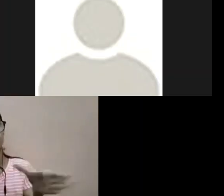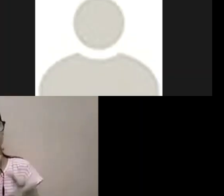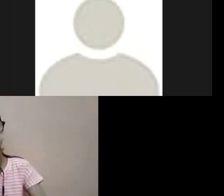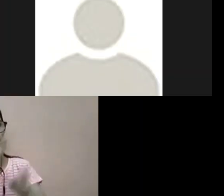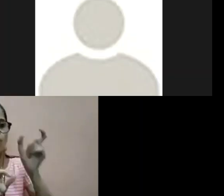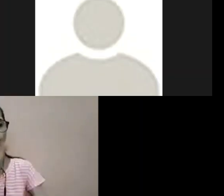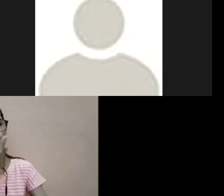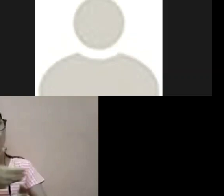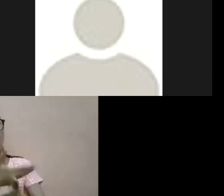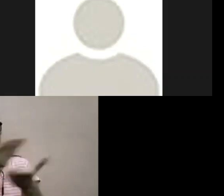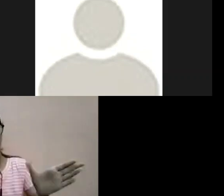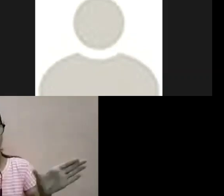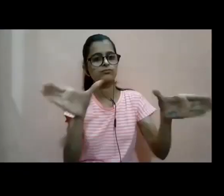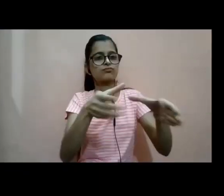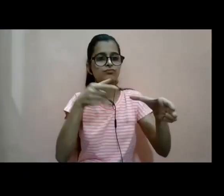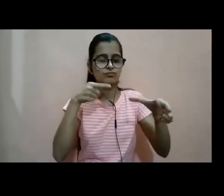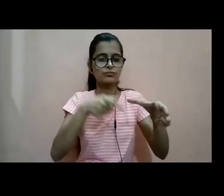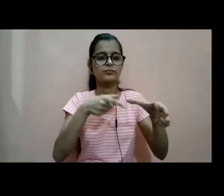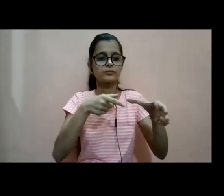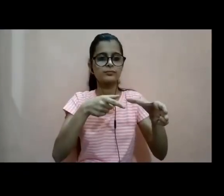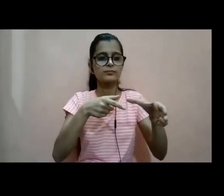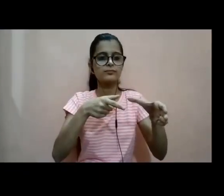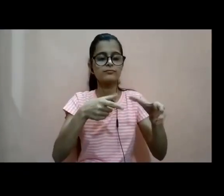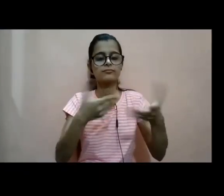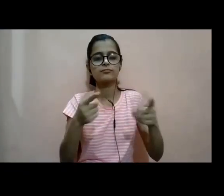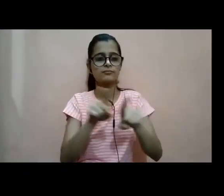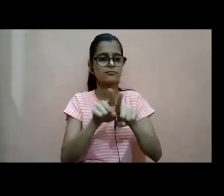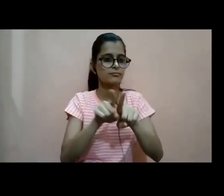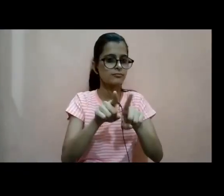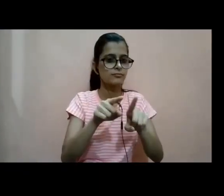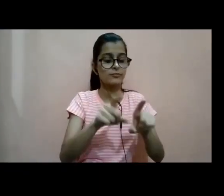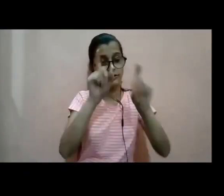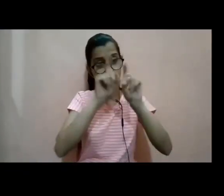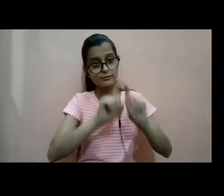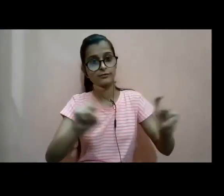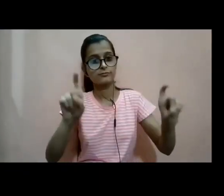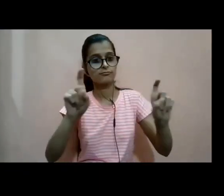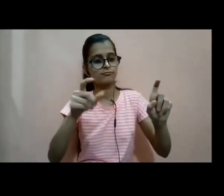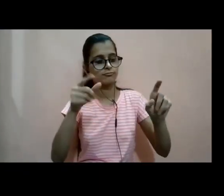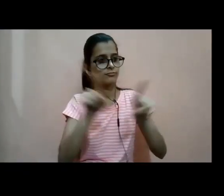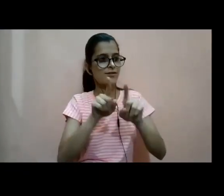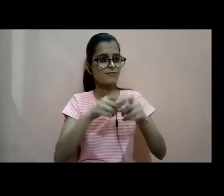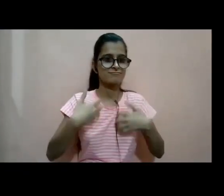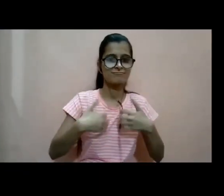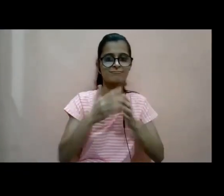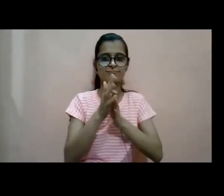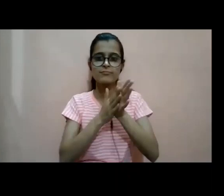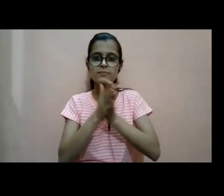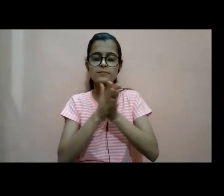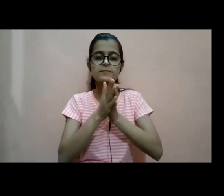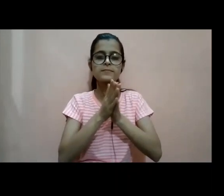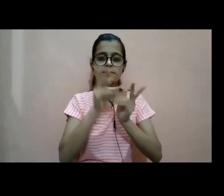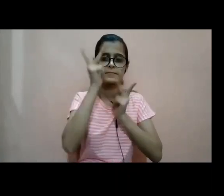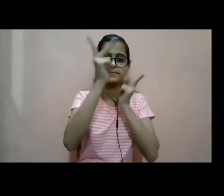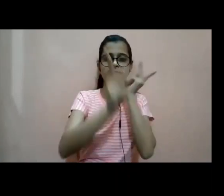members of the group demonstrate a clear generosity of engagement with one another.